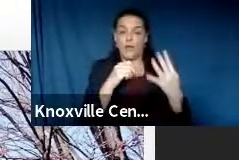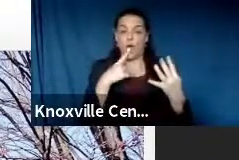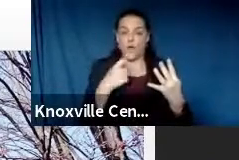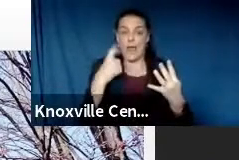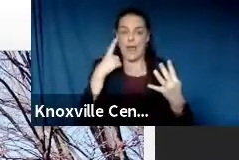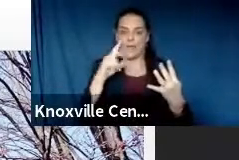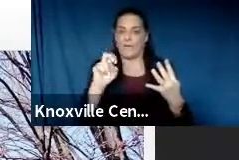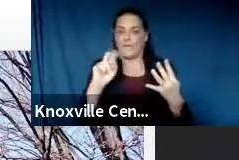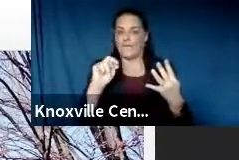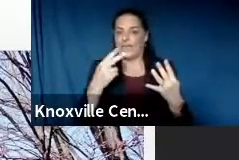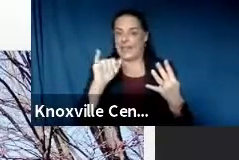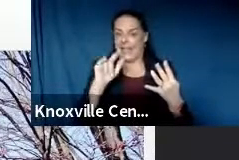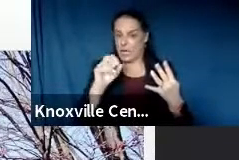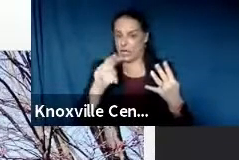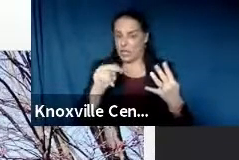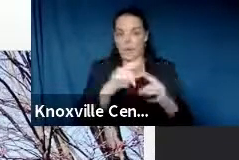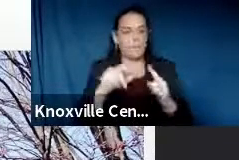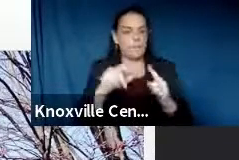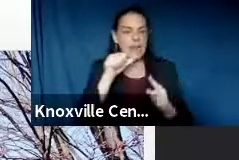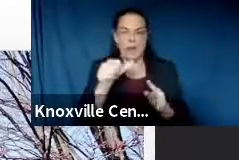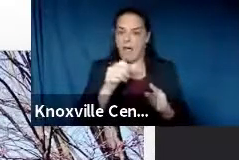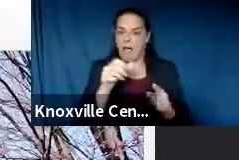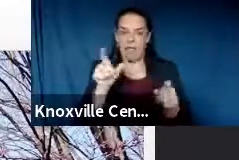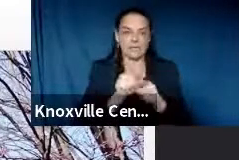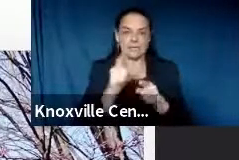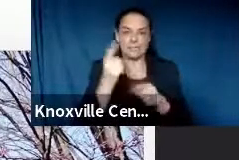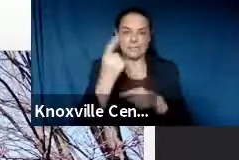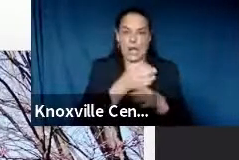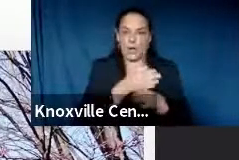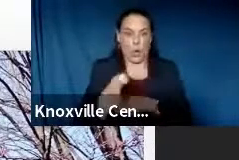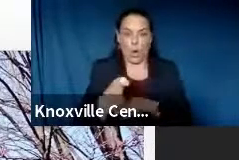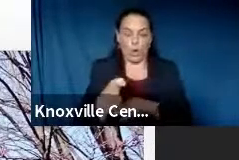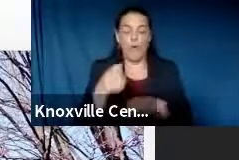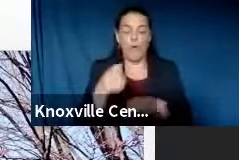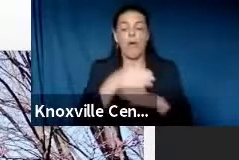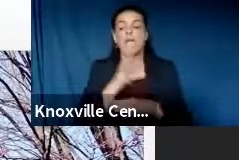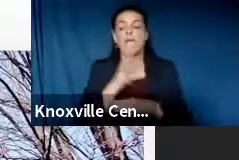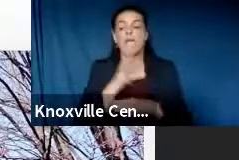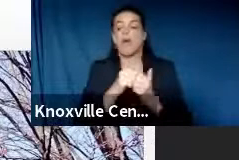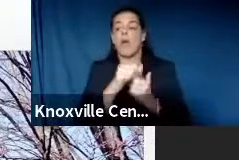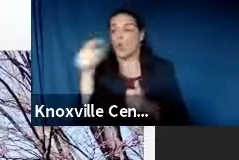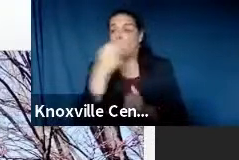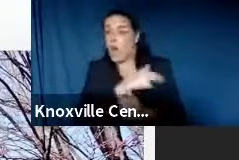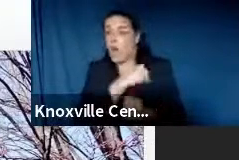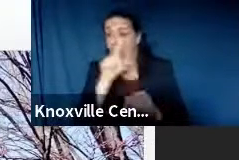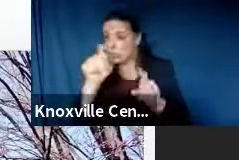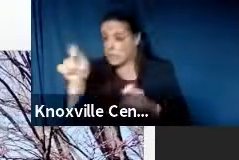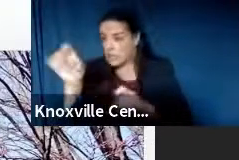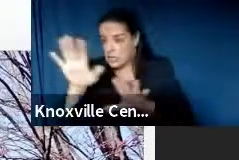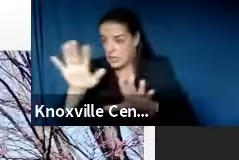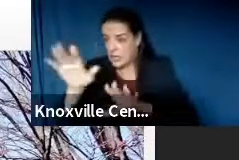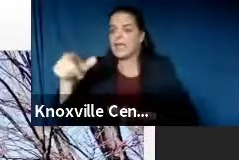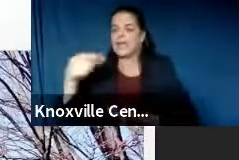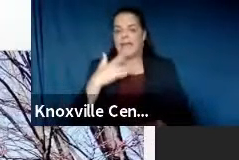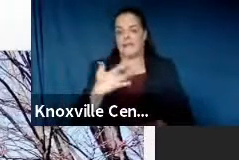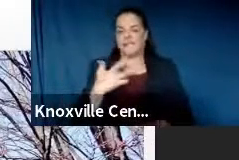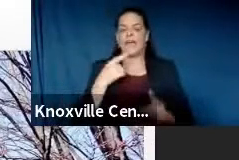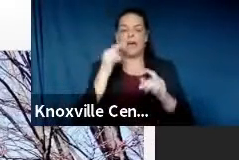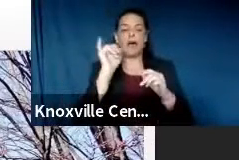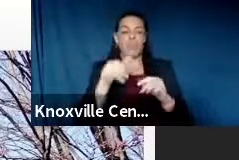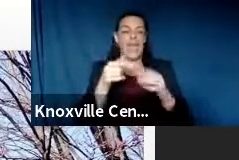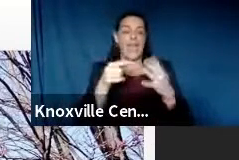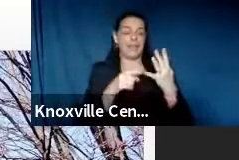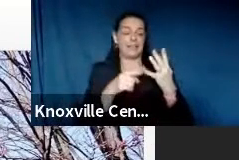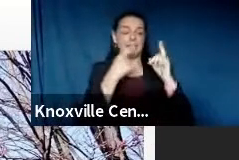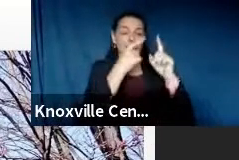ventilated patients, but they were not on consecutive days. After speaking with our hospital partners, they stated their benchmark should be represented as